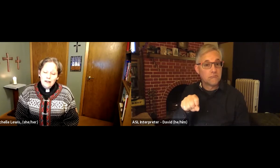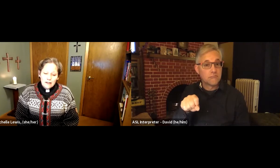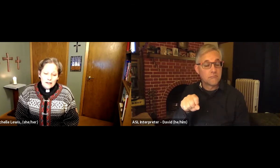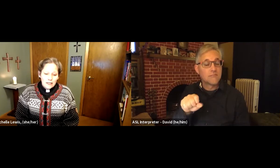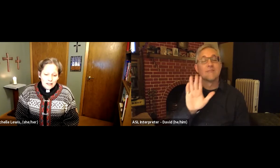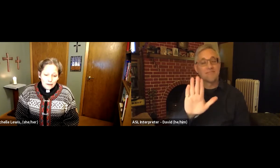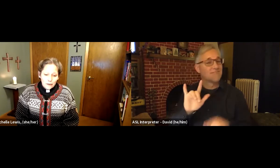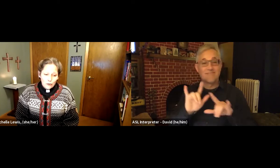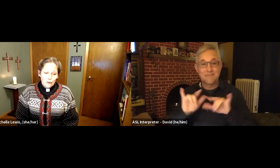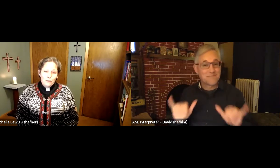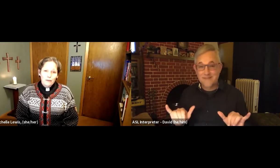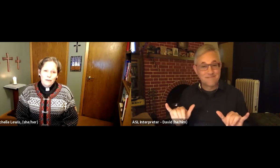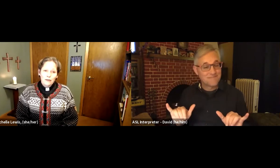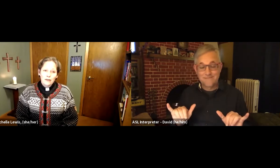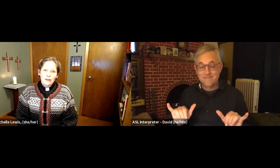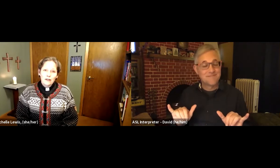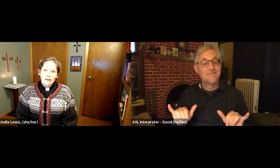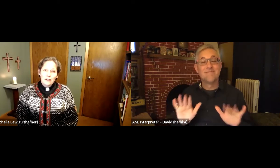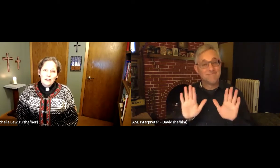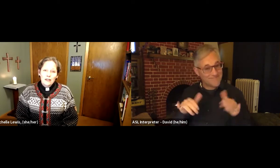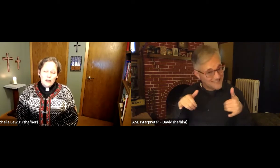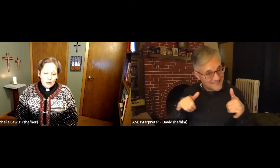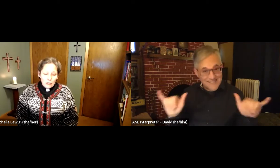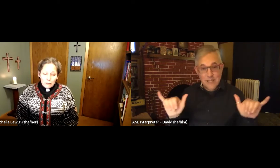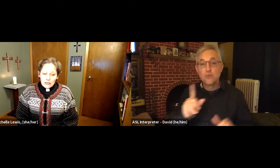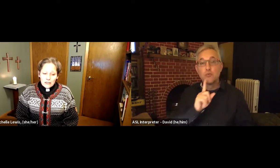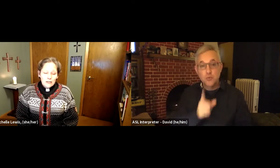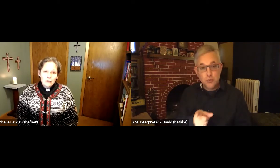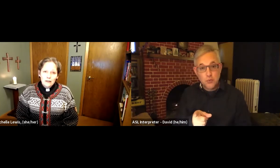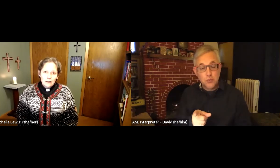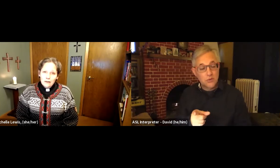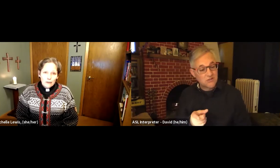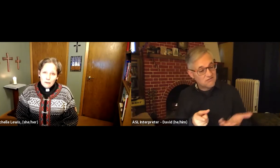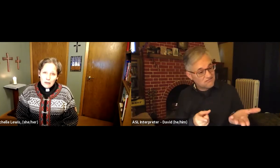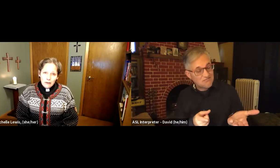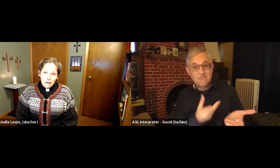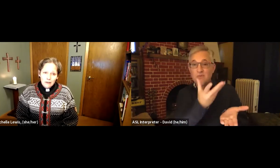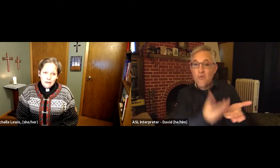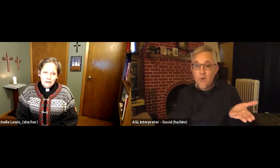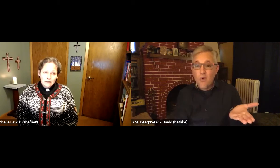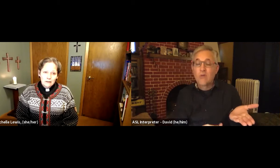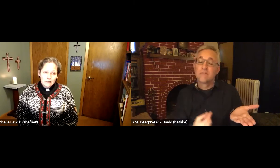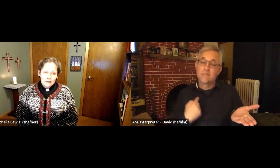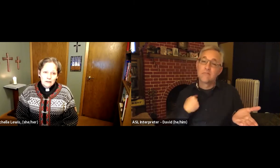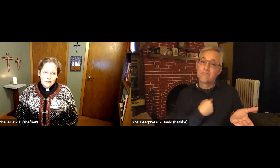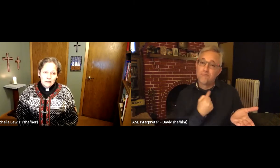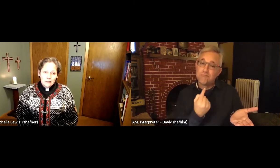And it is still true that we miss those people.